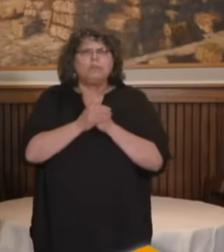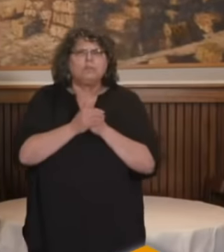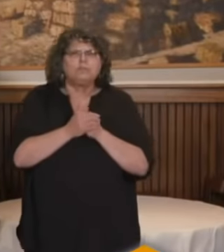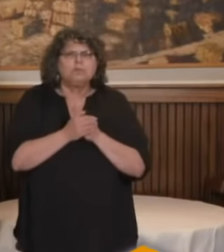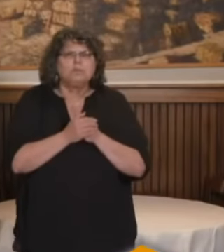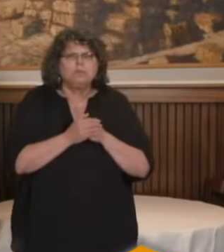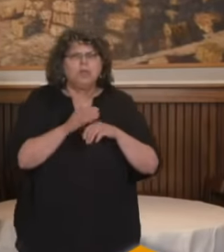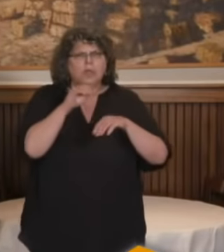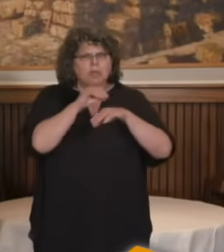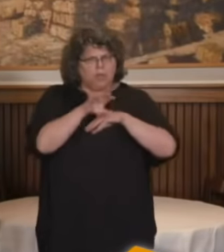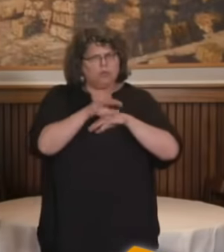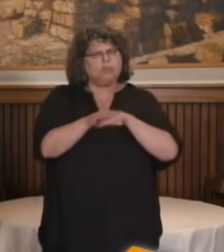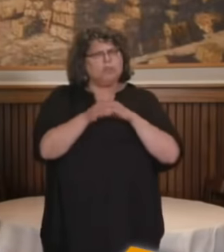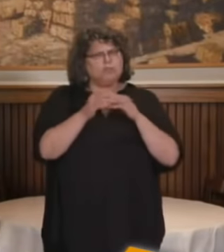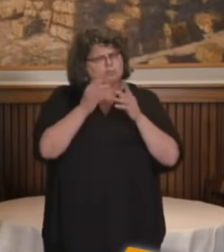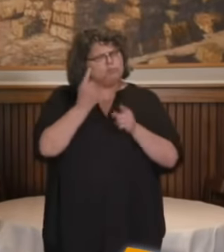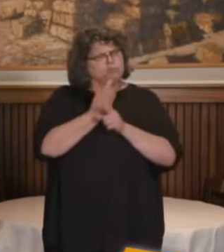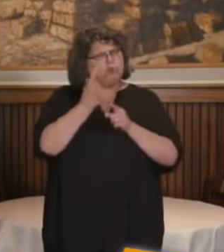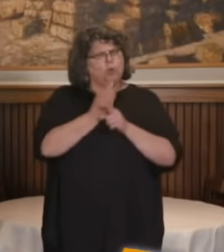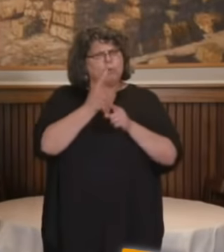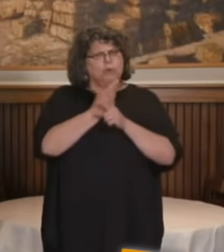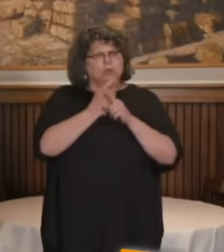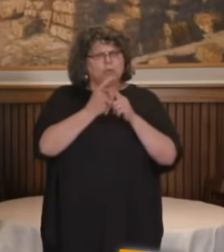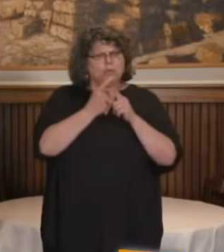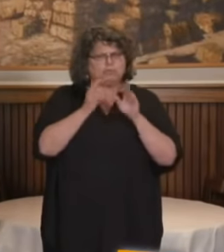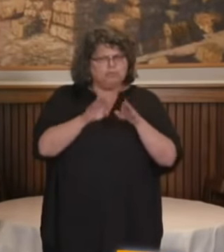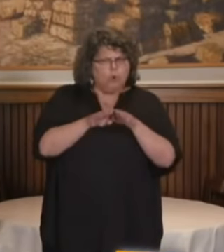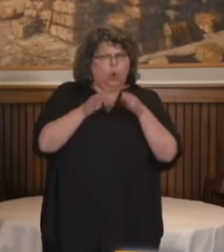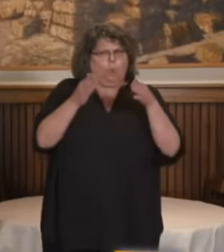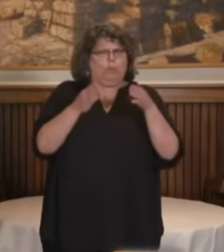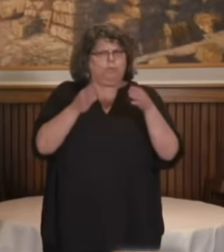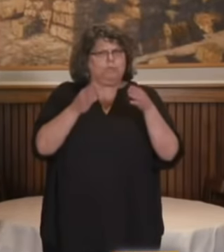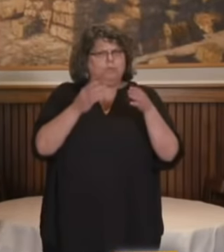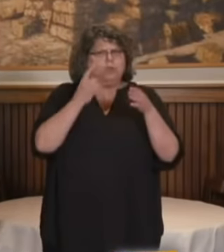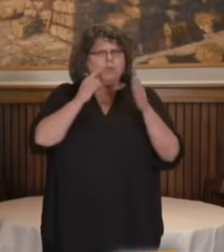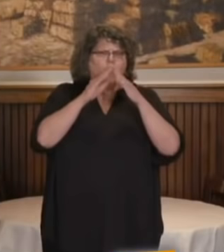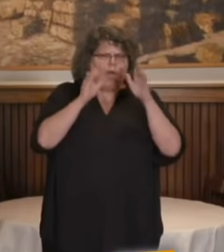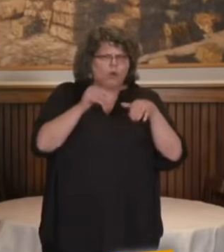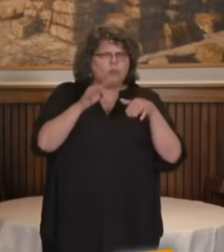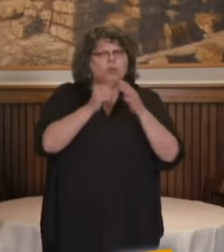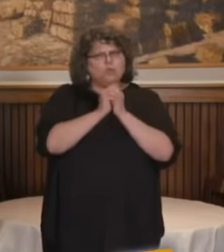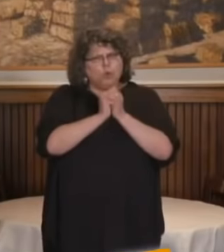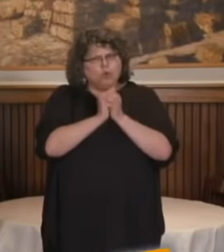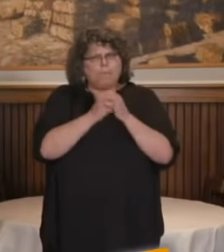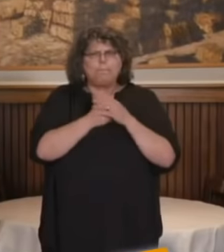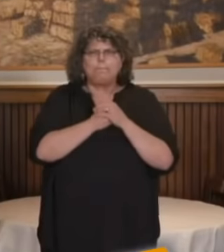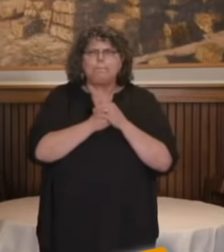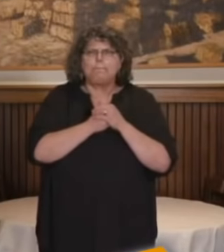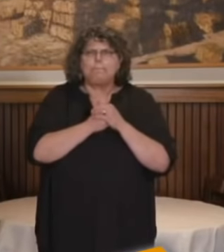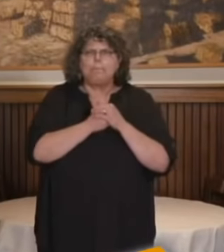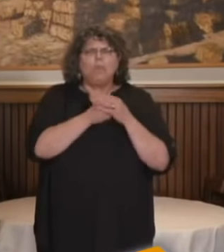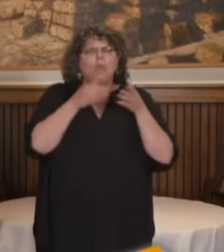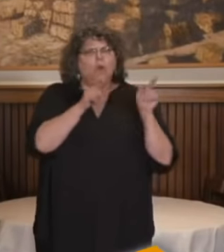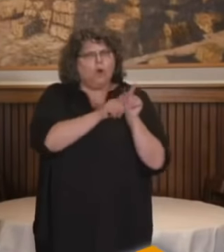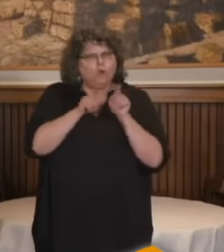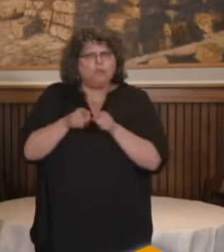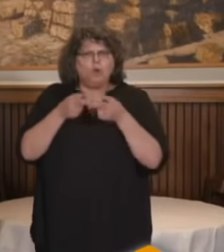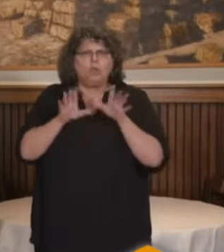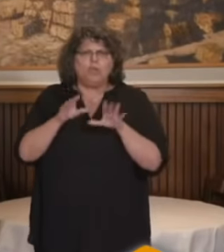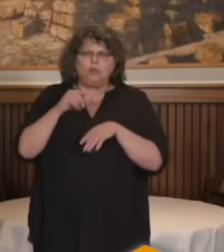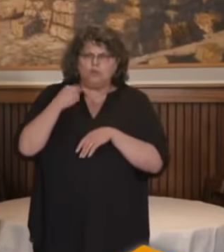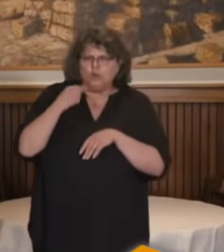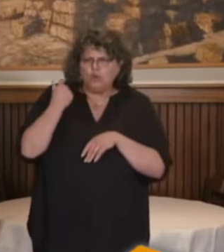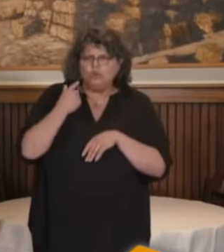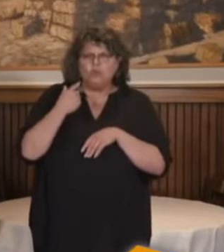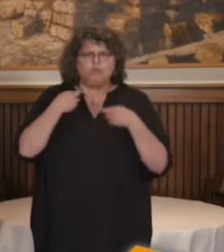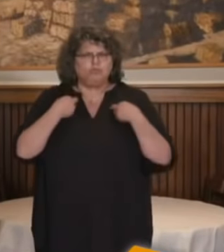appropriate advancement under the stay-at-home order for houses of worship, as well as allowing clergy